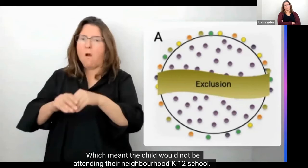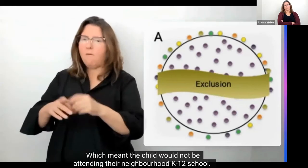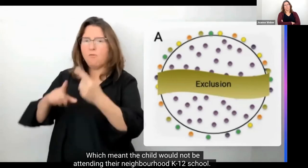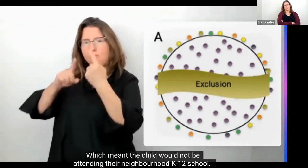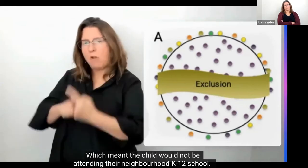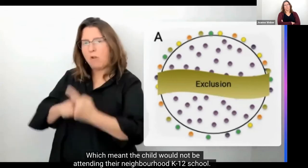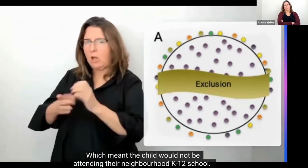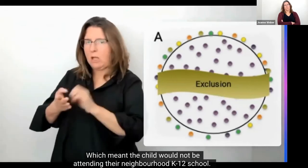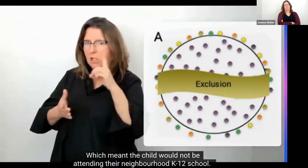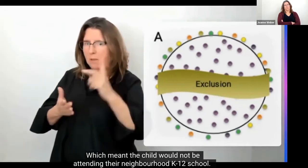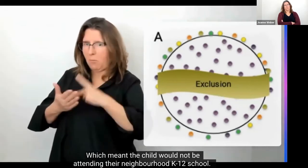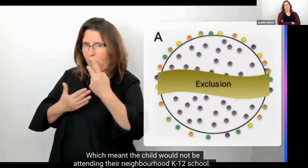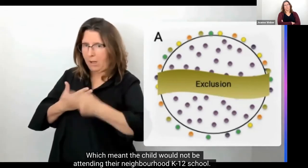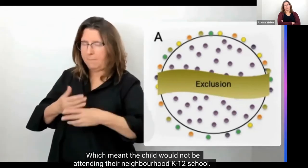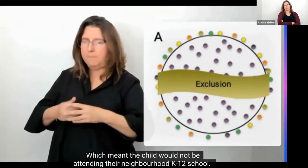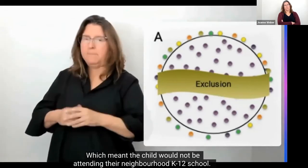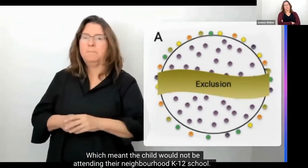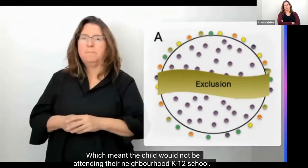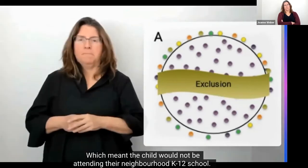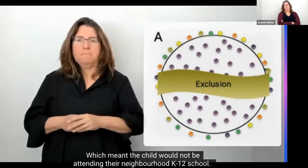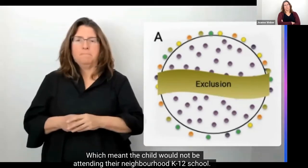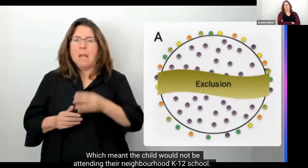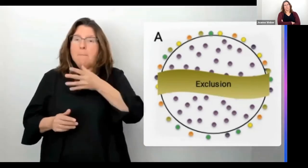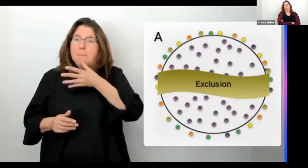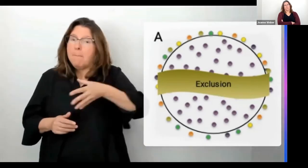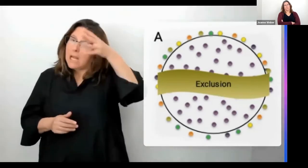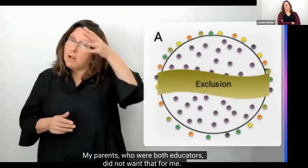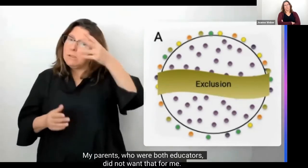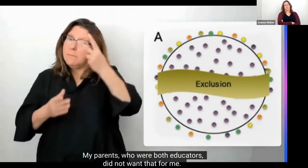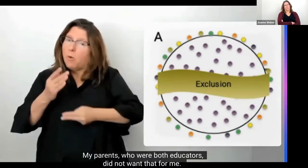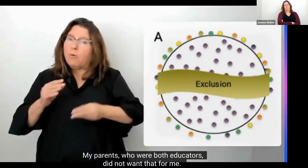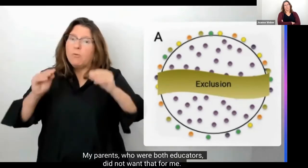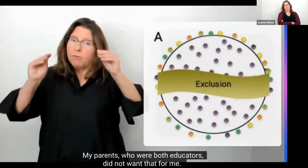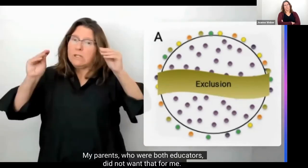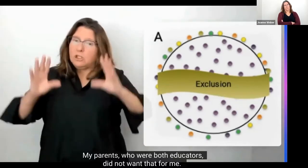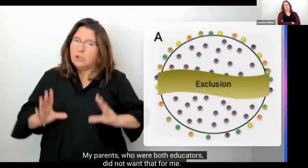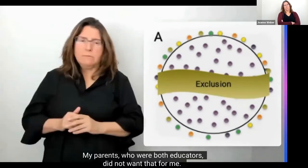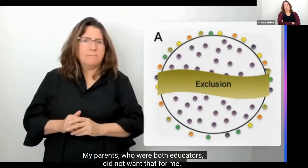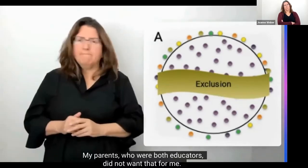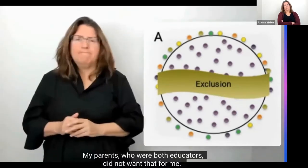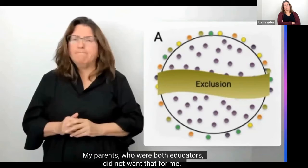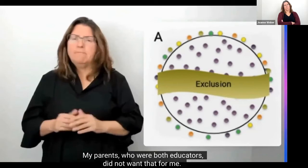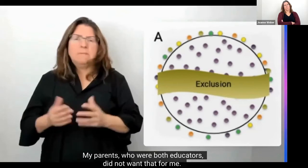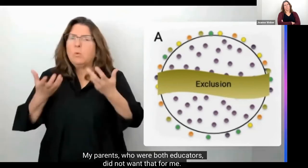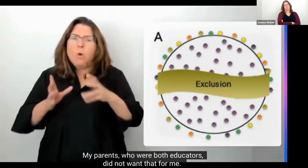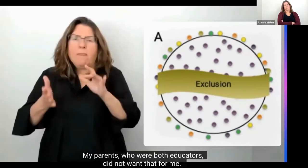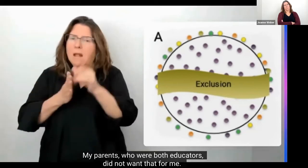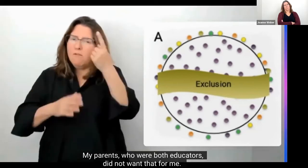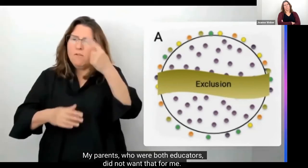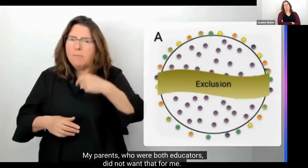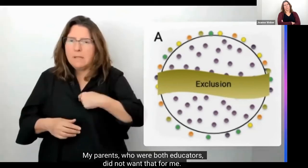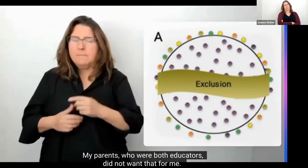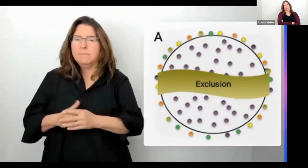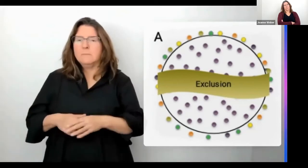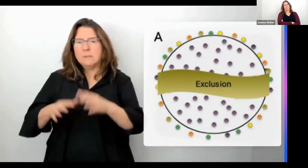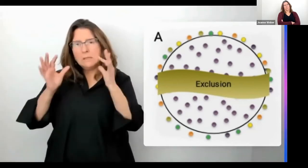which meant the child would not be attending their neighborhood K-12 school. My parents, who were both educators, did not want